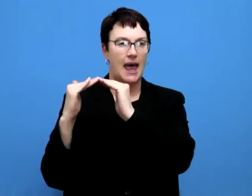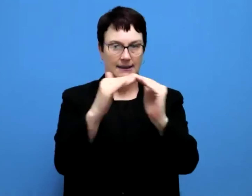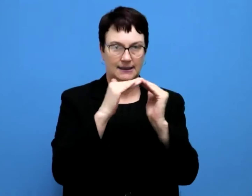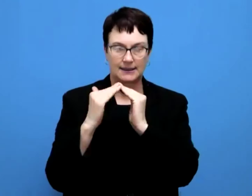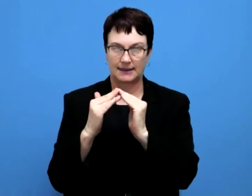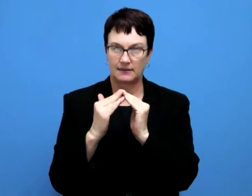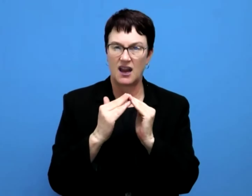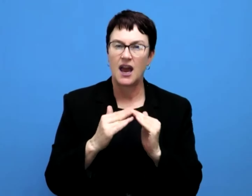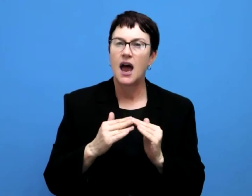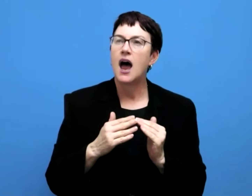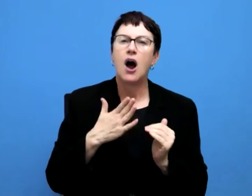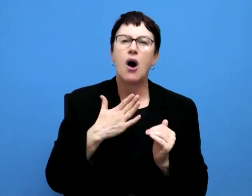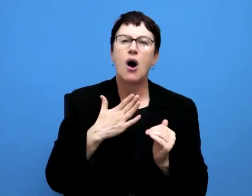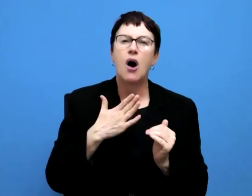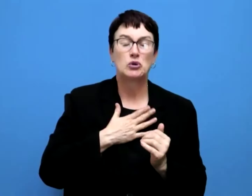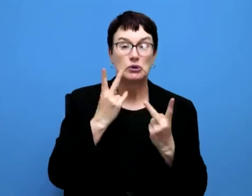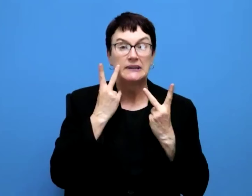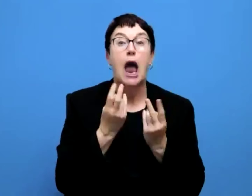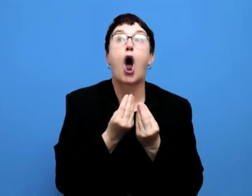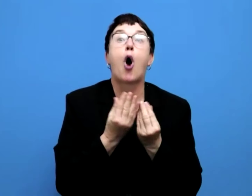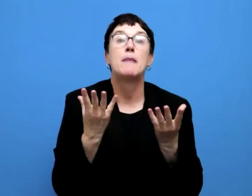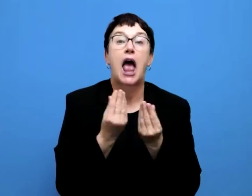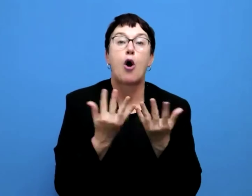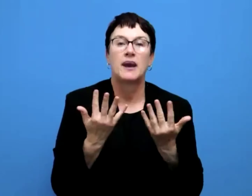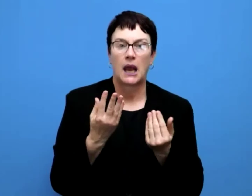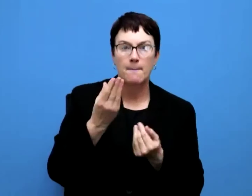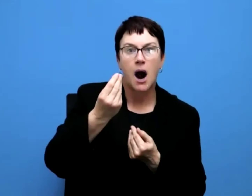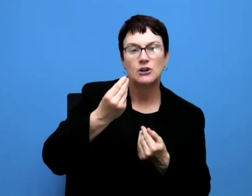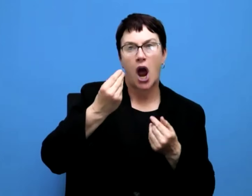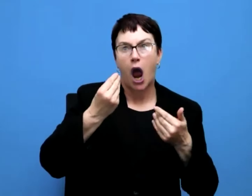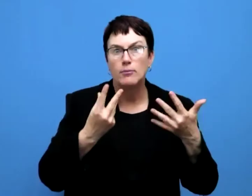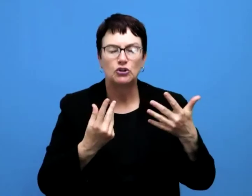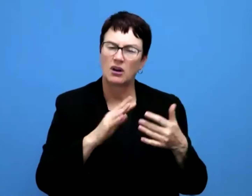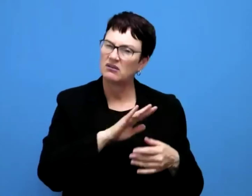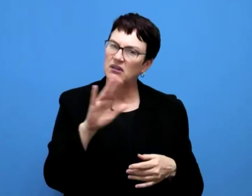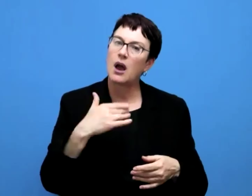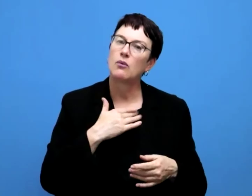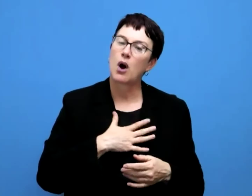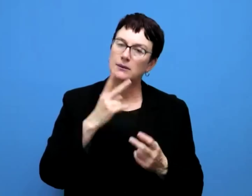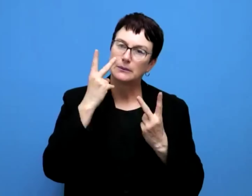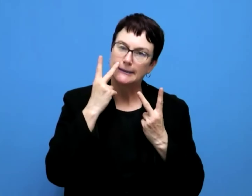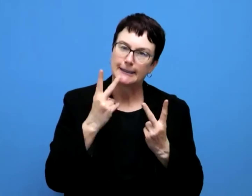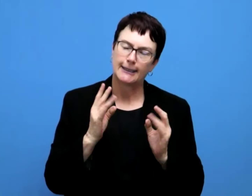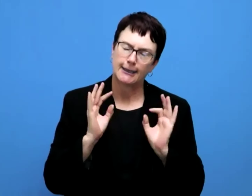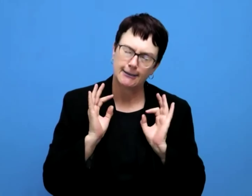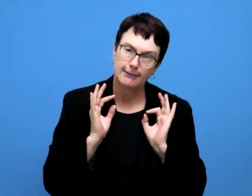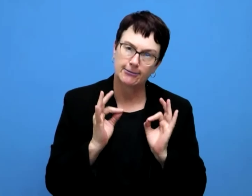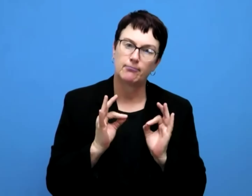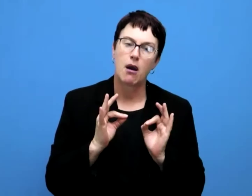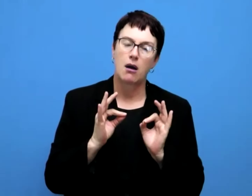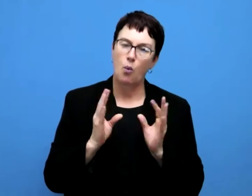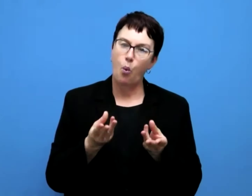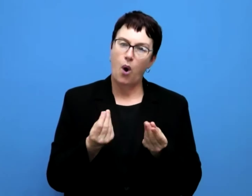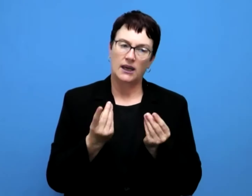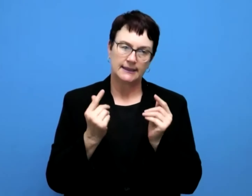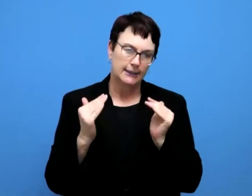impact. When we're talking about funding, I was asked to talk about how funding can hinder inclusion. This can certainly be